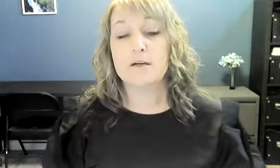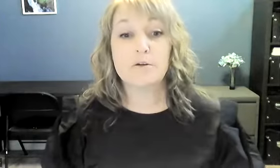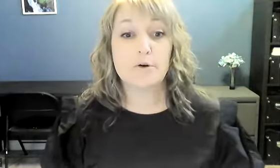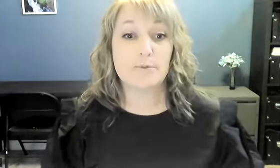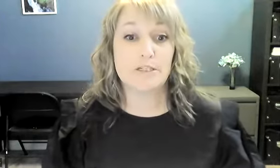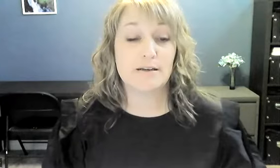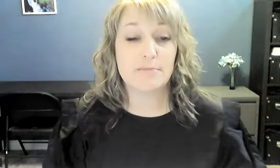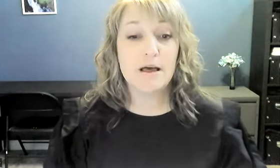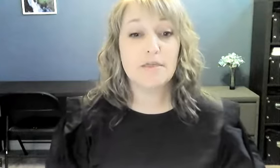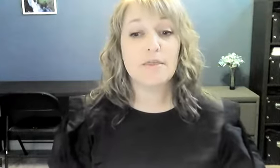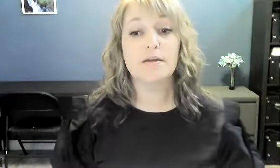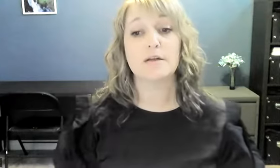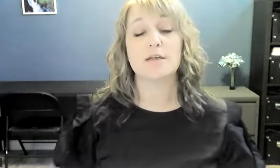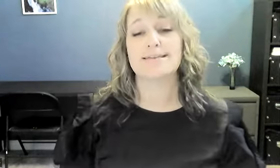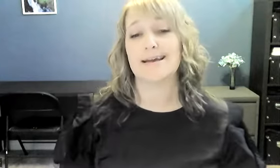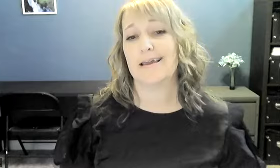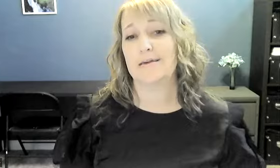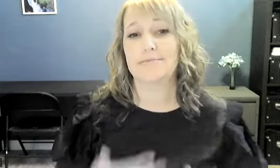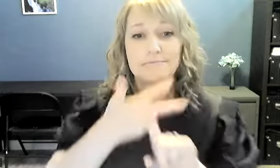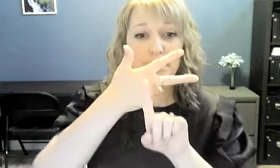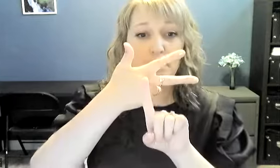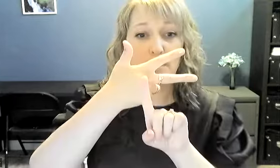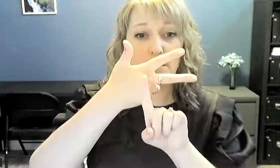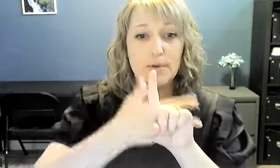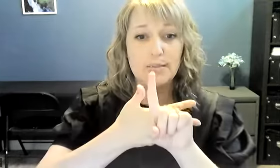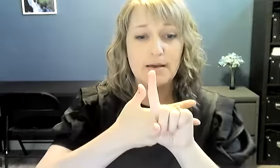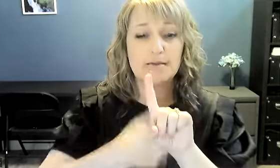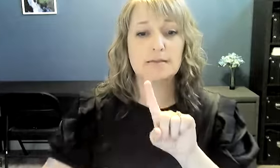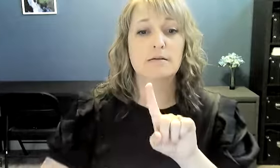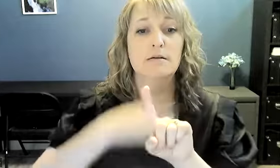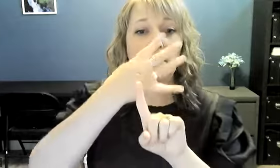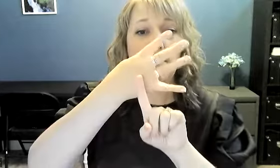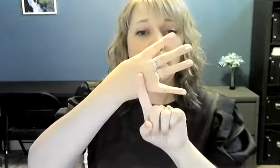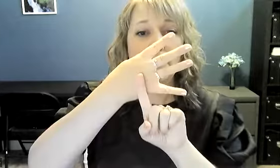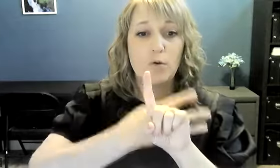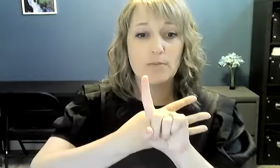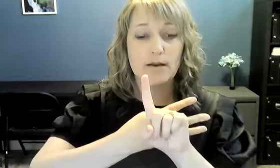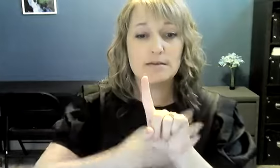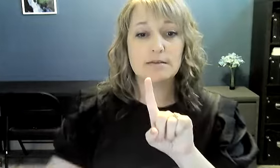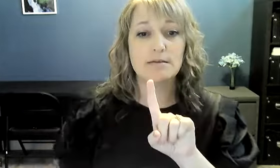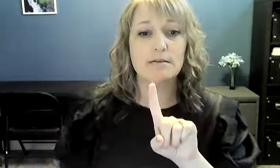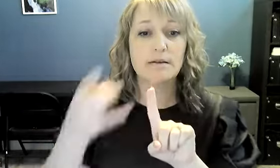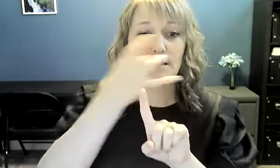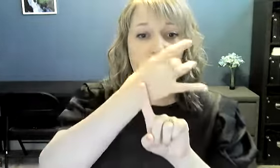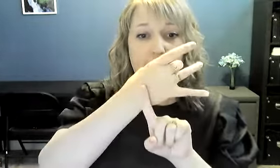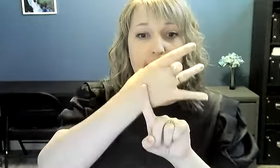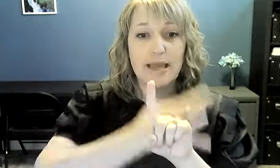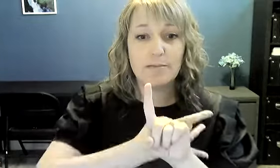Numerical incorporation in month looks like 3 months, 4 months, 8